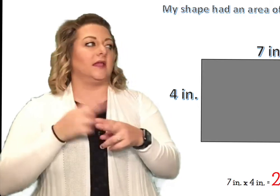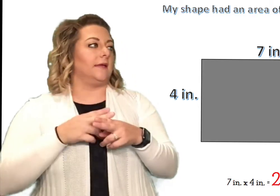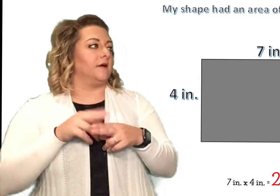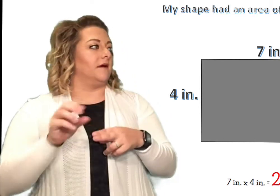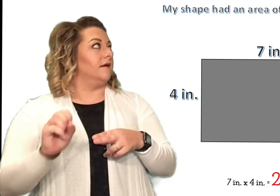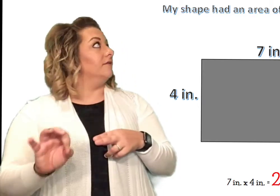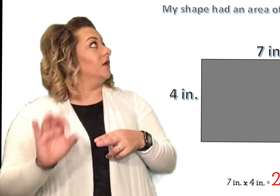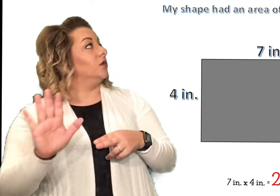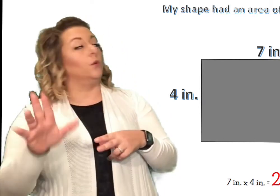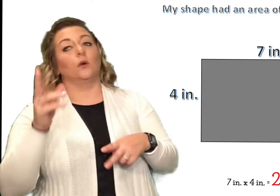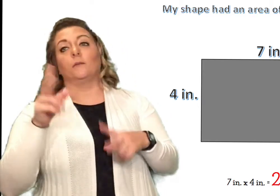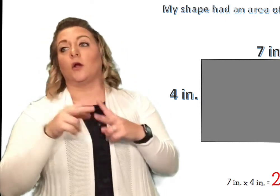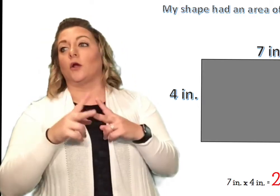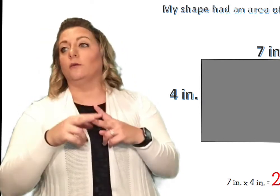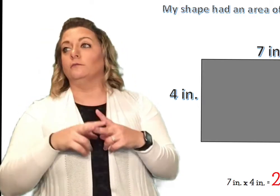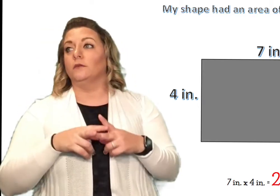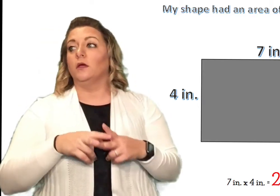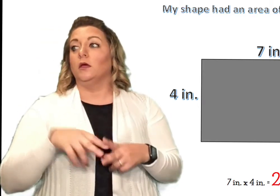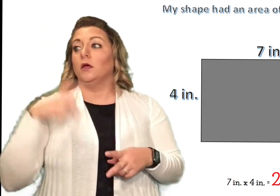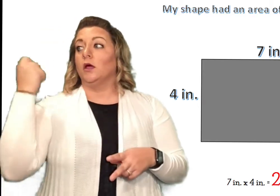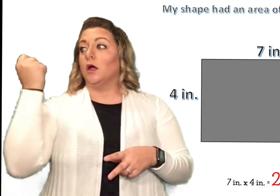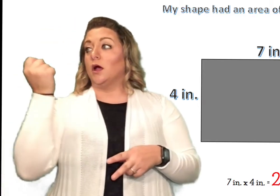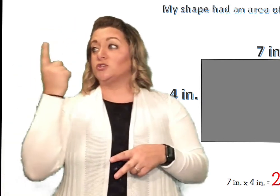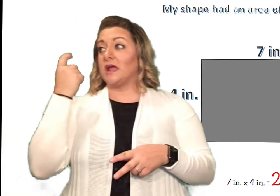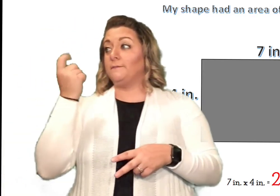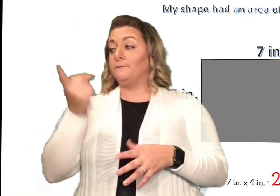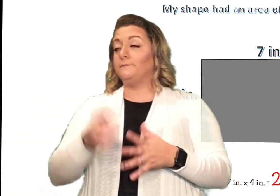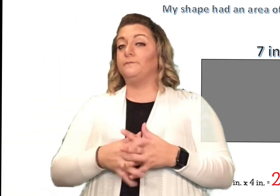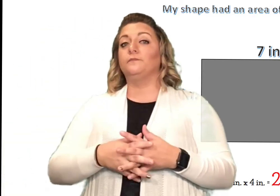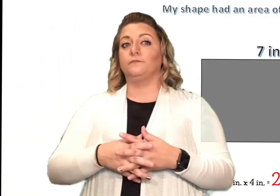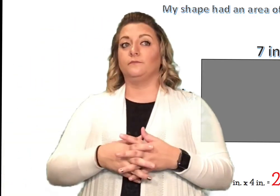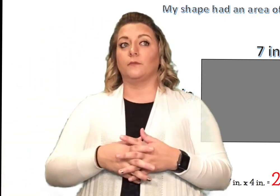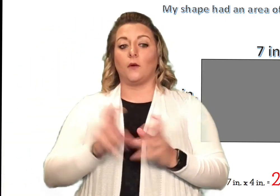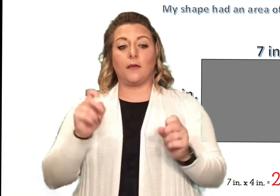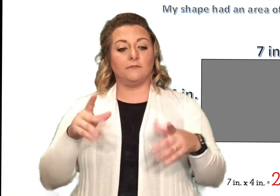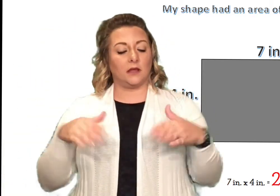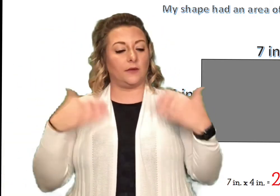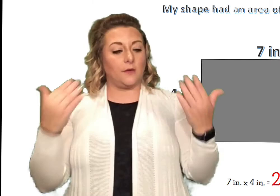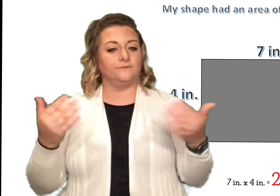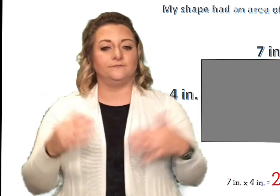name of your partner. Understand? Okay, here we go.